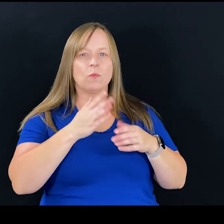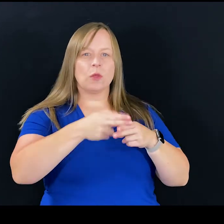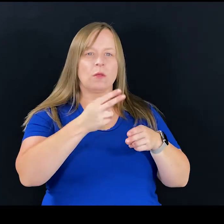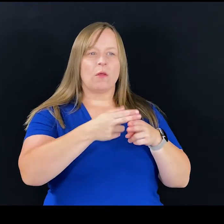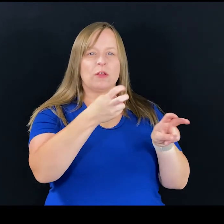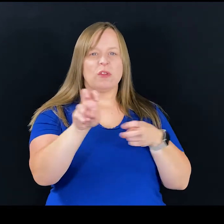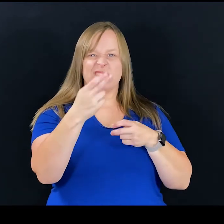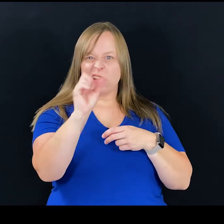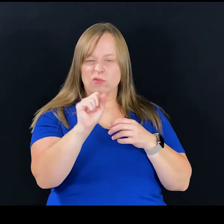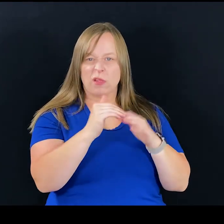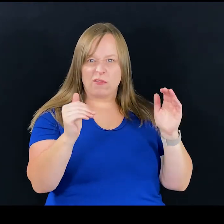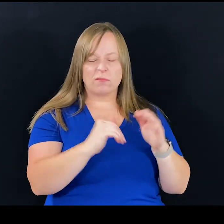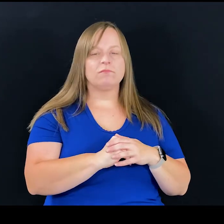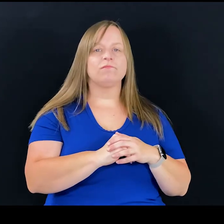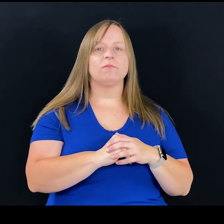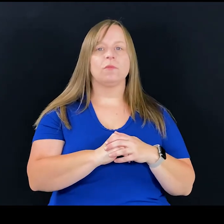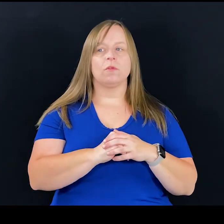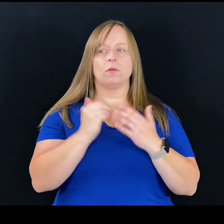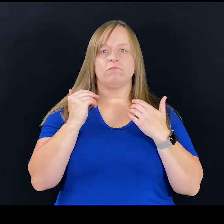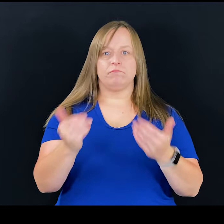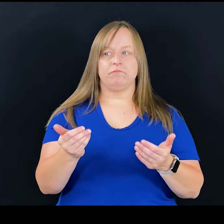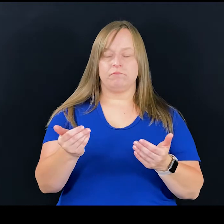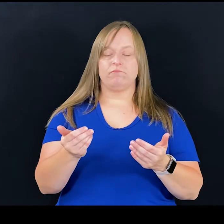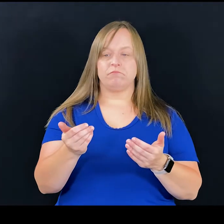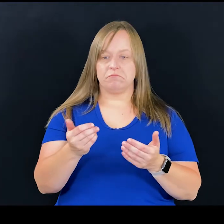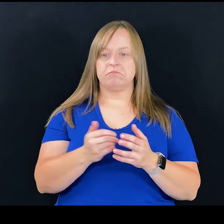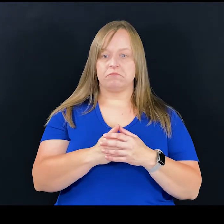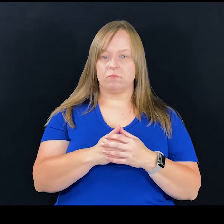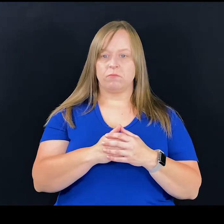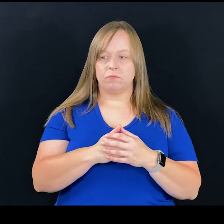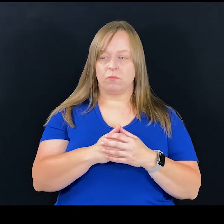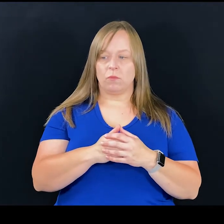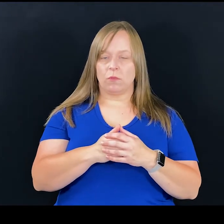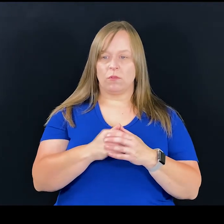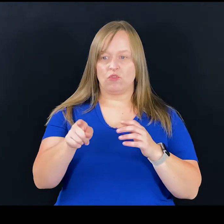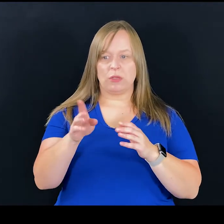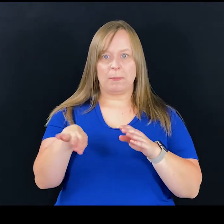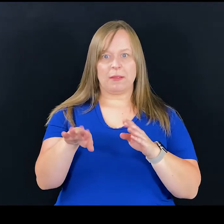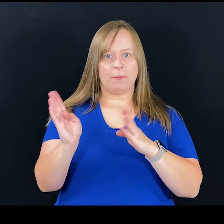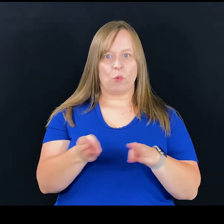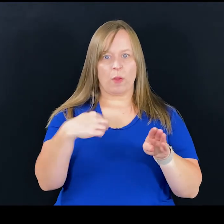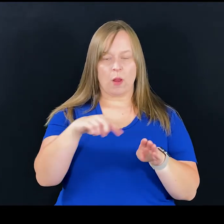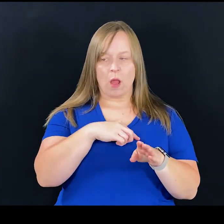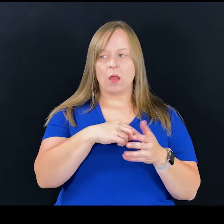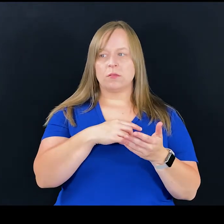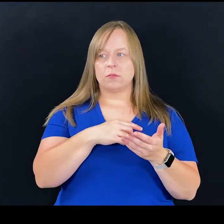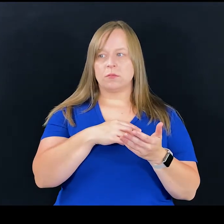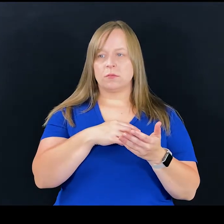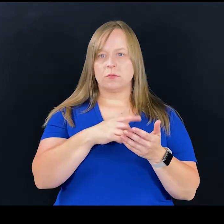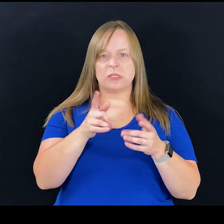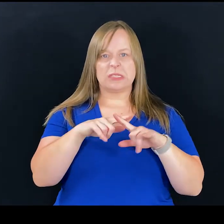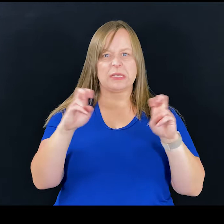life. We call that transition at the high school. Well, when I had Mrs. Drinkwater, she basically prepared us